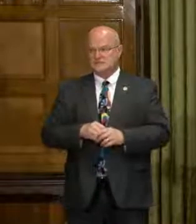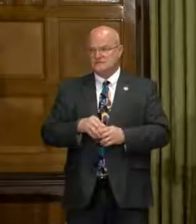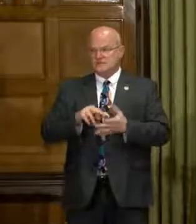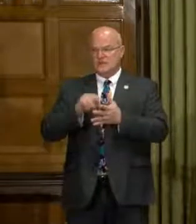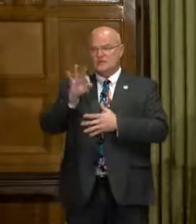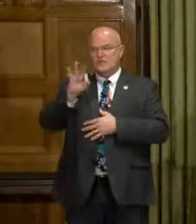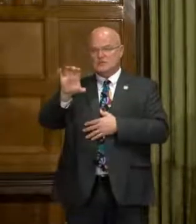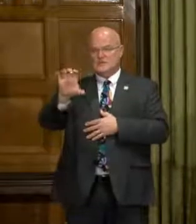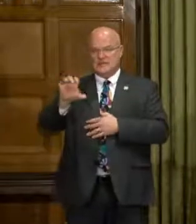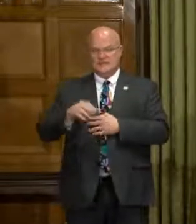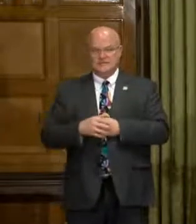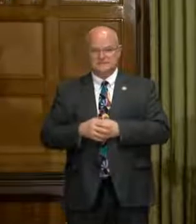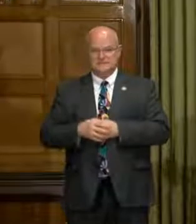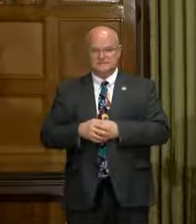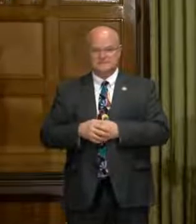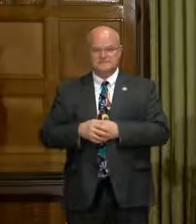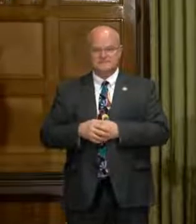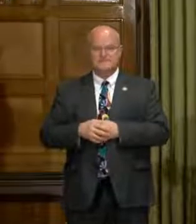Forest City?